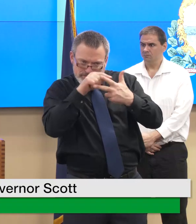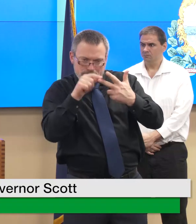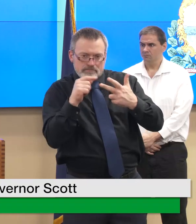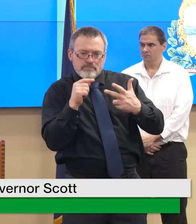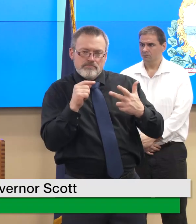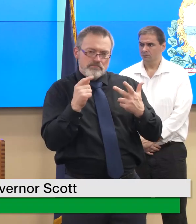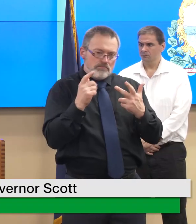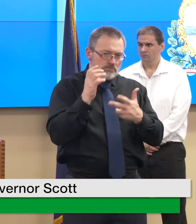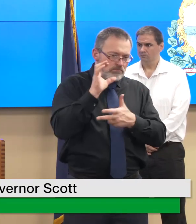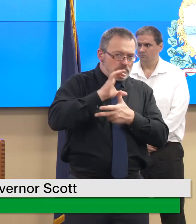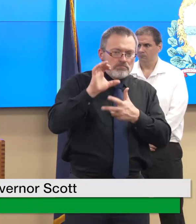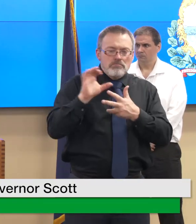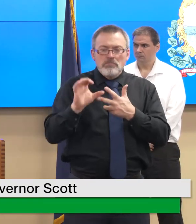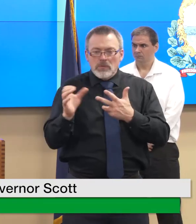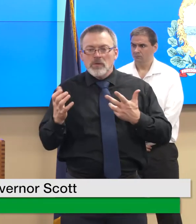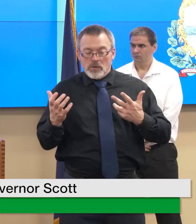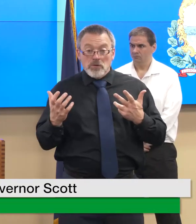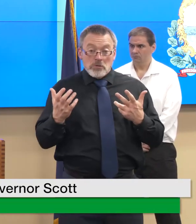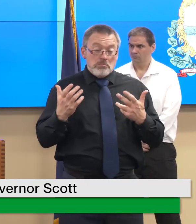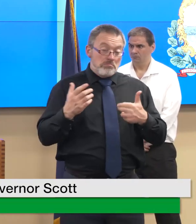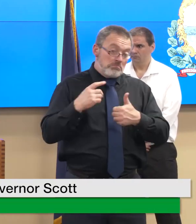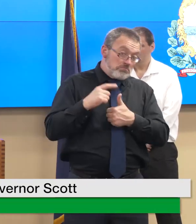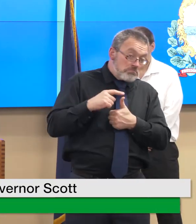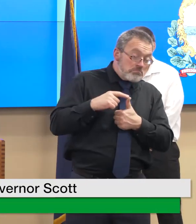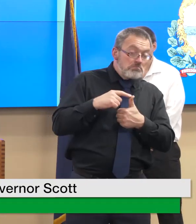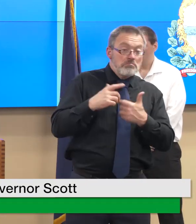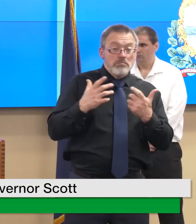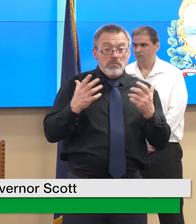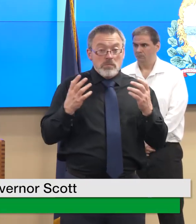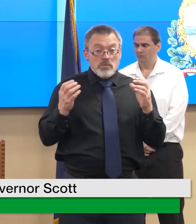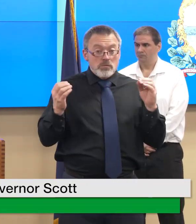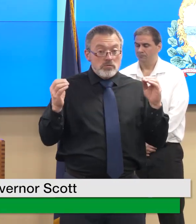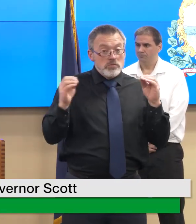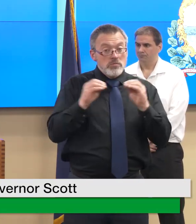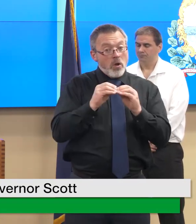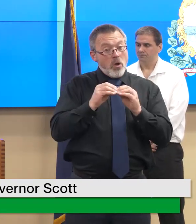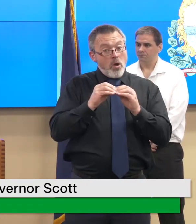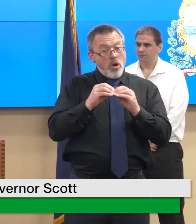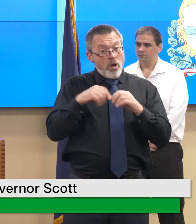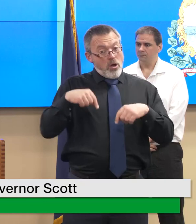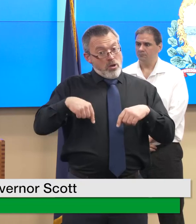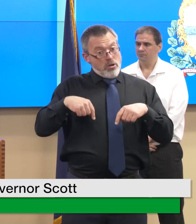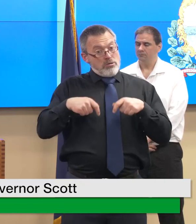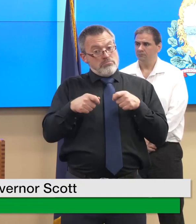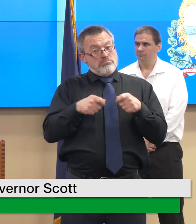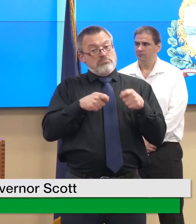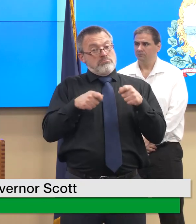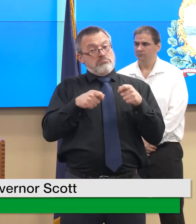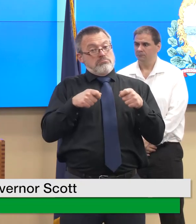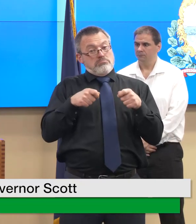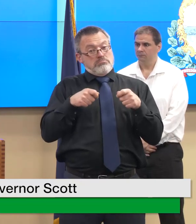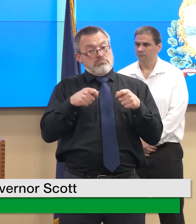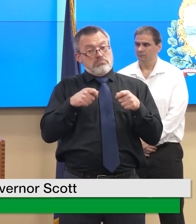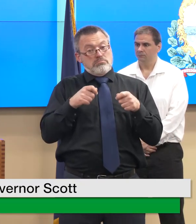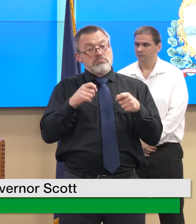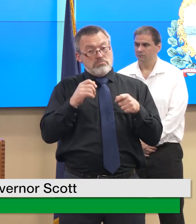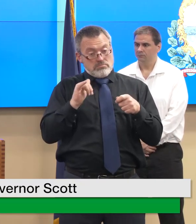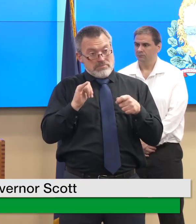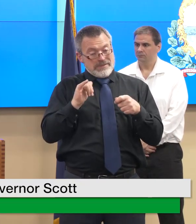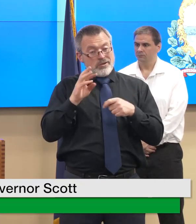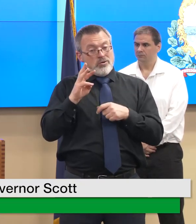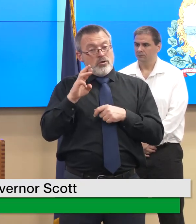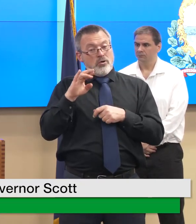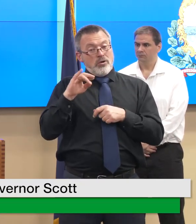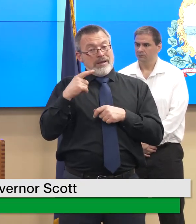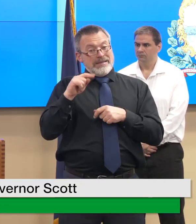have a higher degree or any degree of operational control at Wrightsville and East Barry? As you may remember, both of